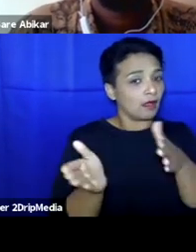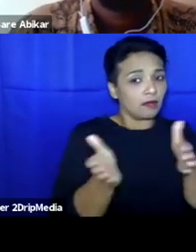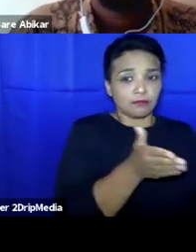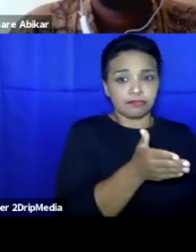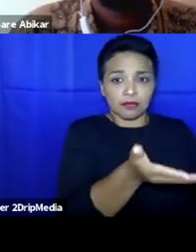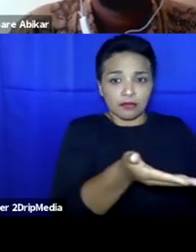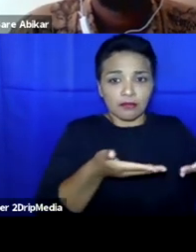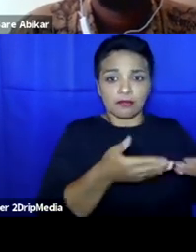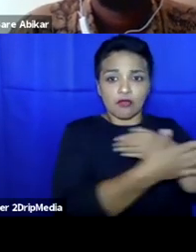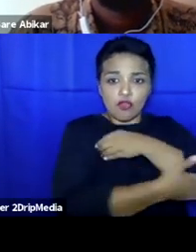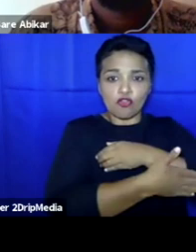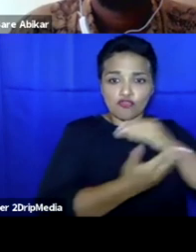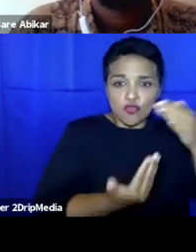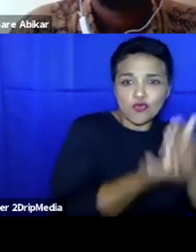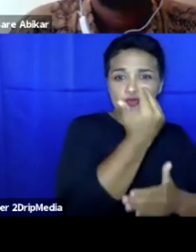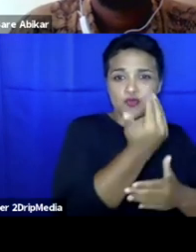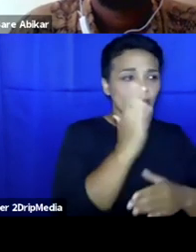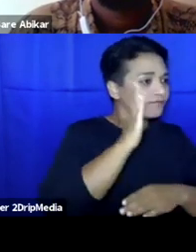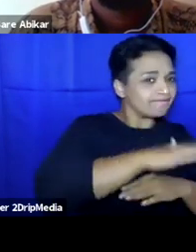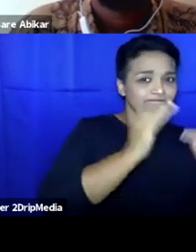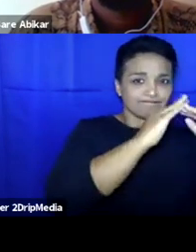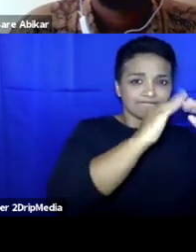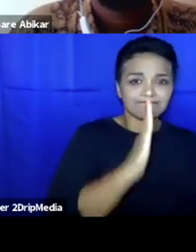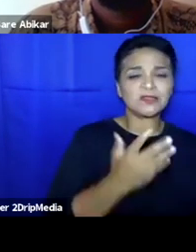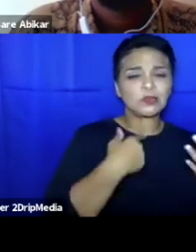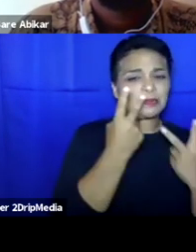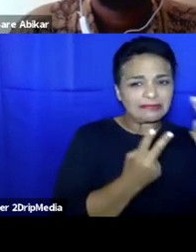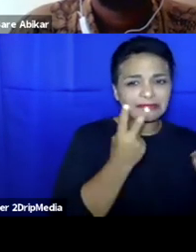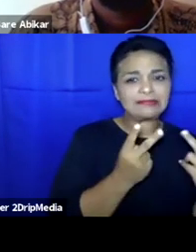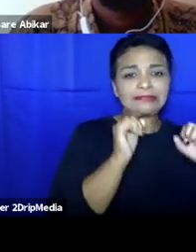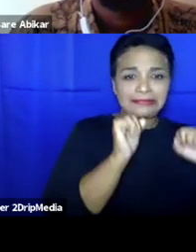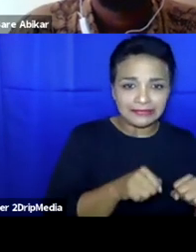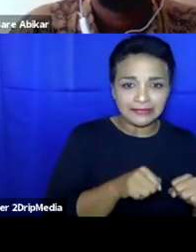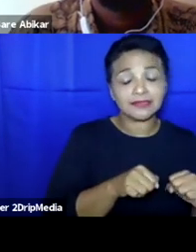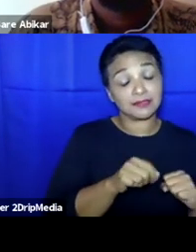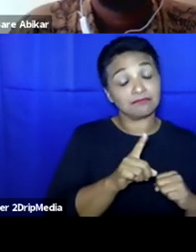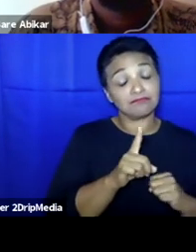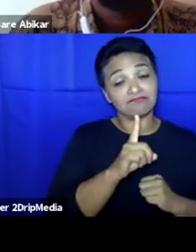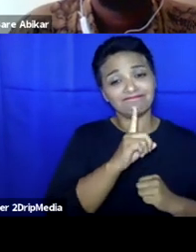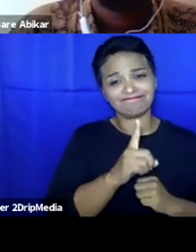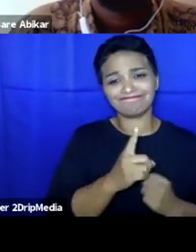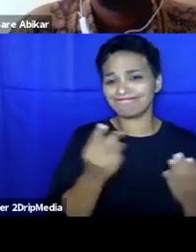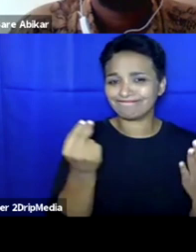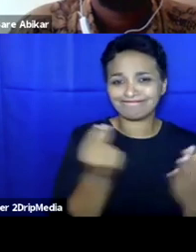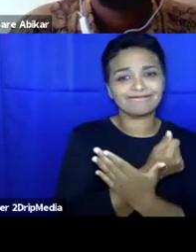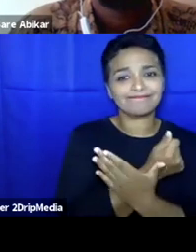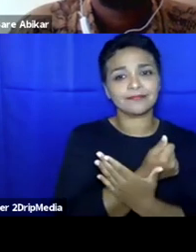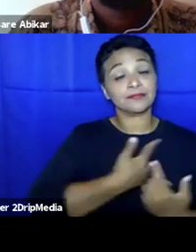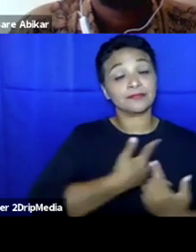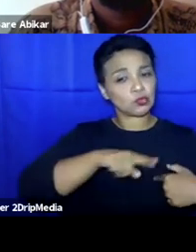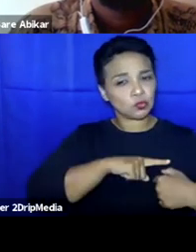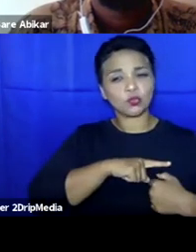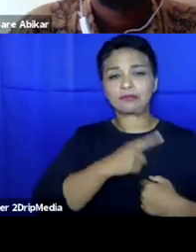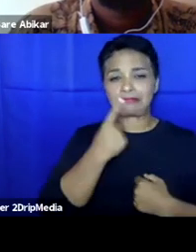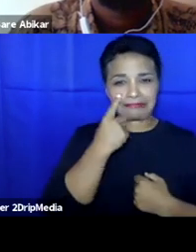hope that we will see now, again, an uptick. But yes, it is true that despite commitments, we have actually seen a